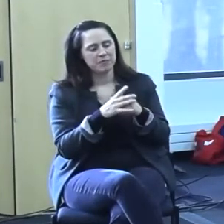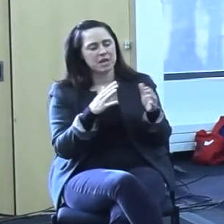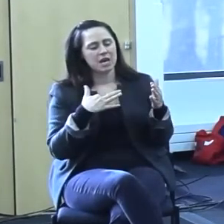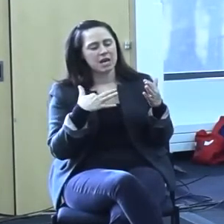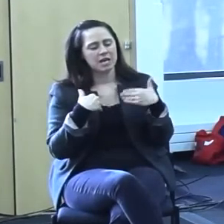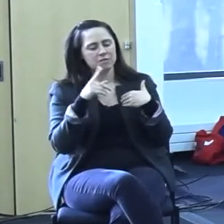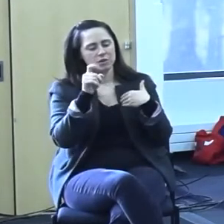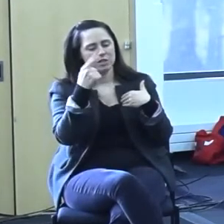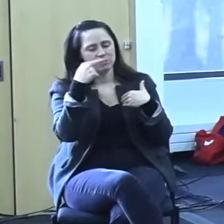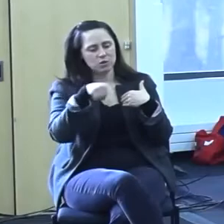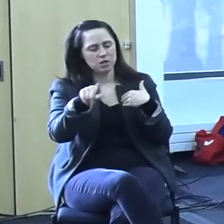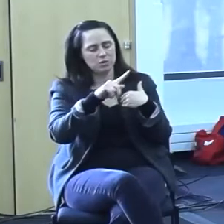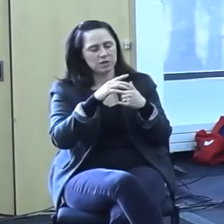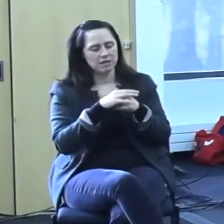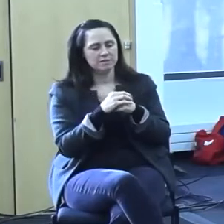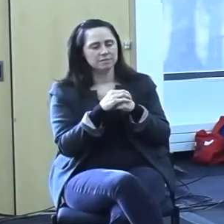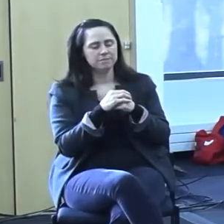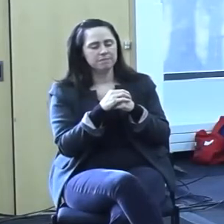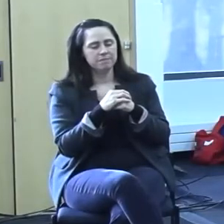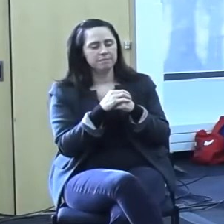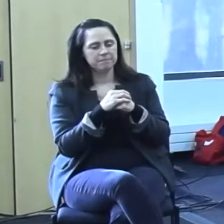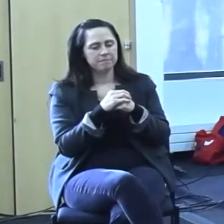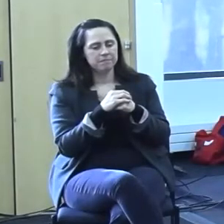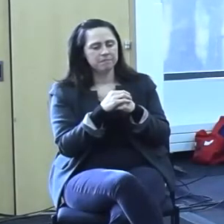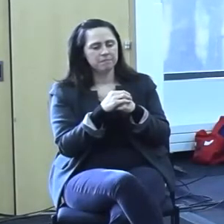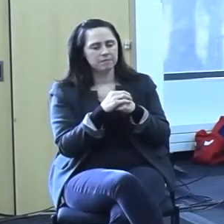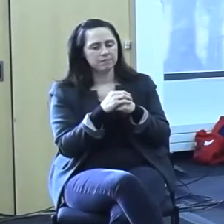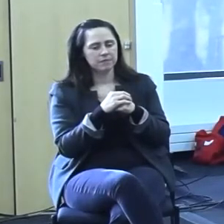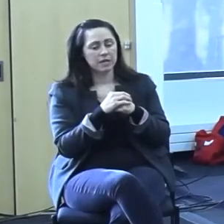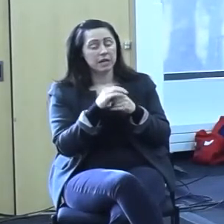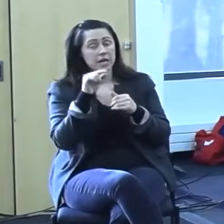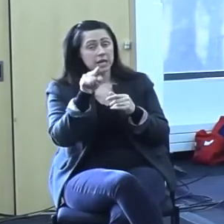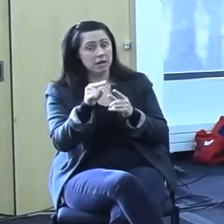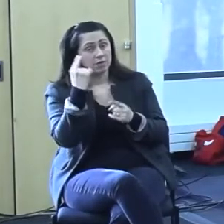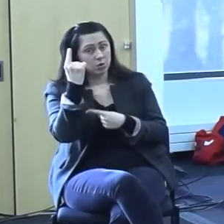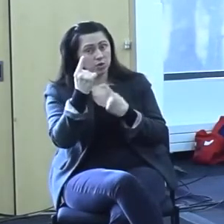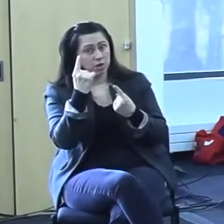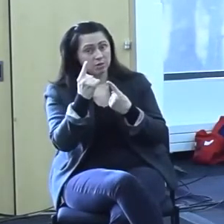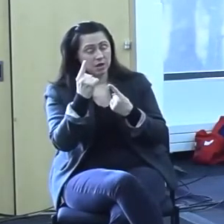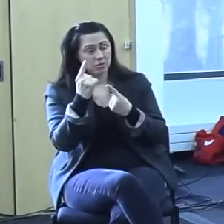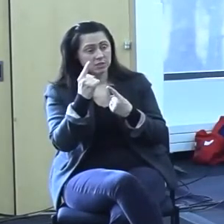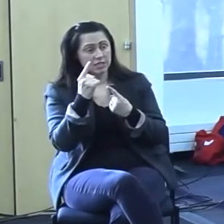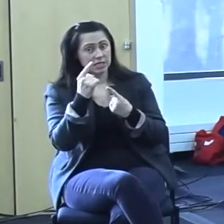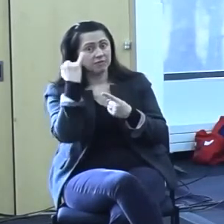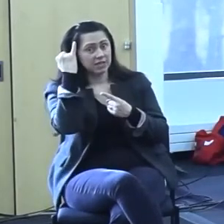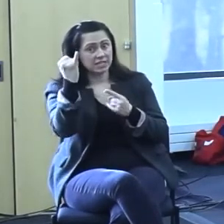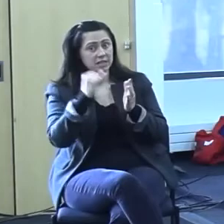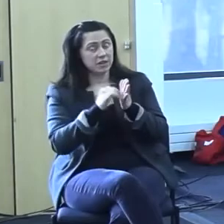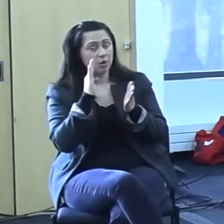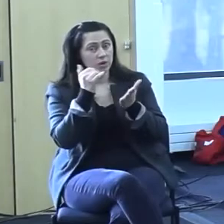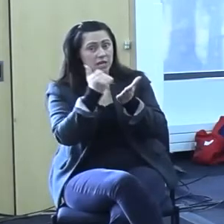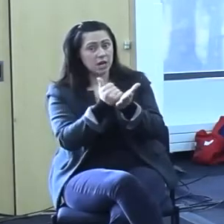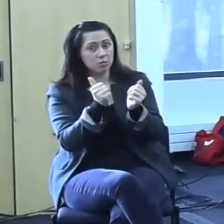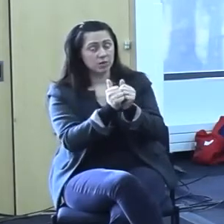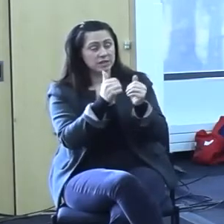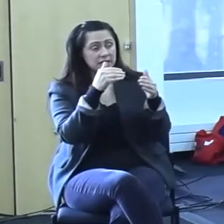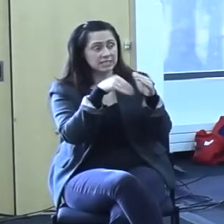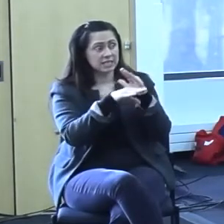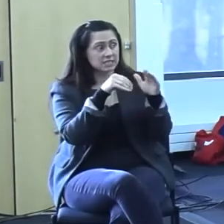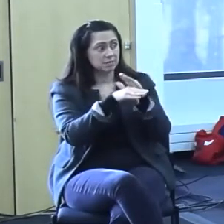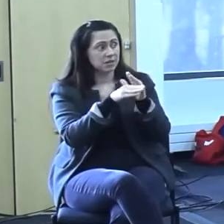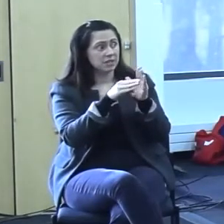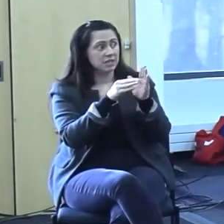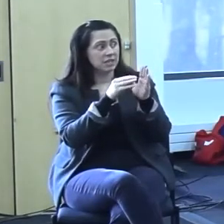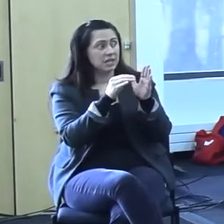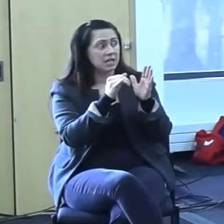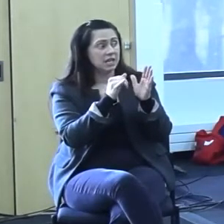have a question for you guys. Um, have you thought of an idea that would help with accessibility that's